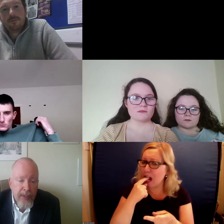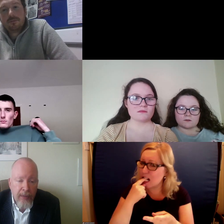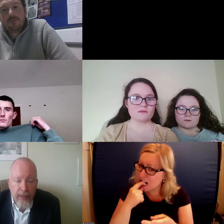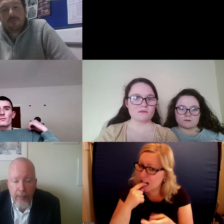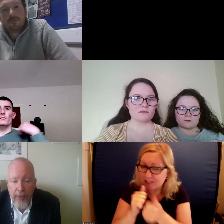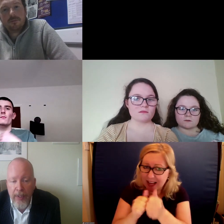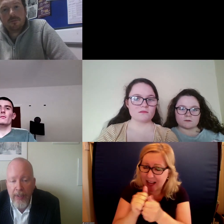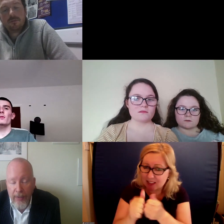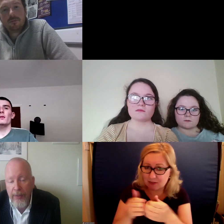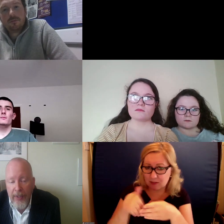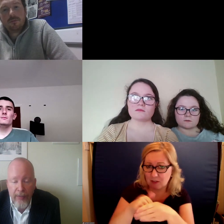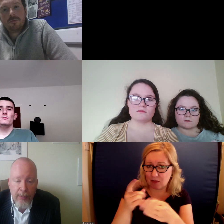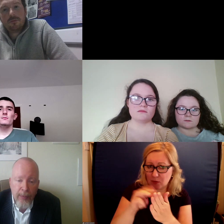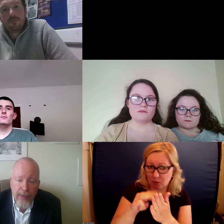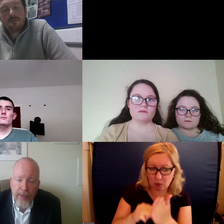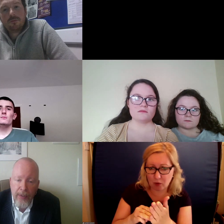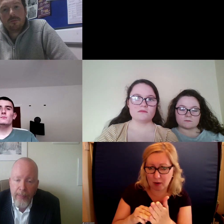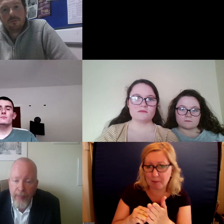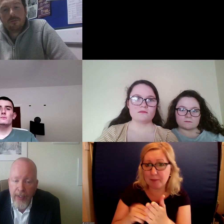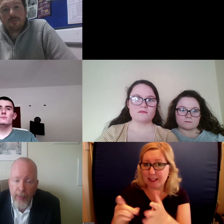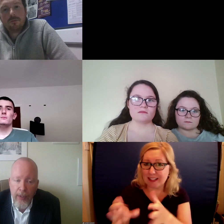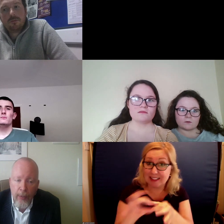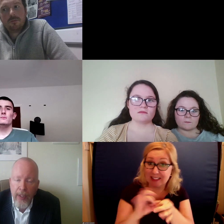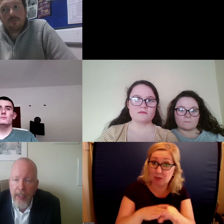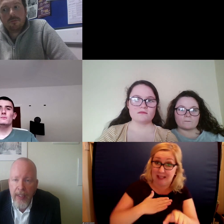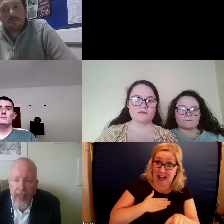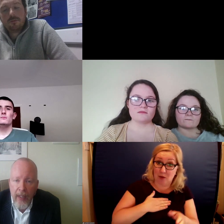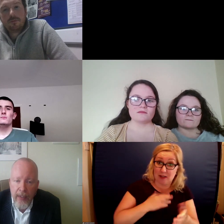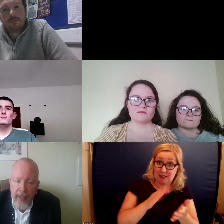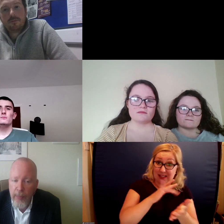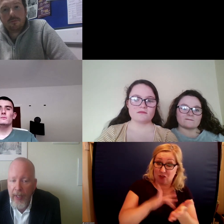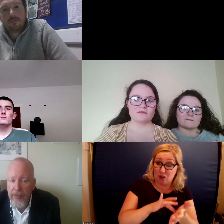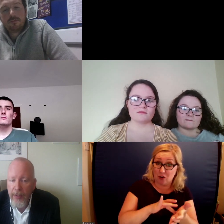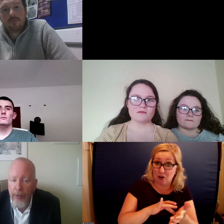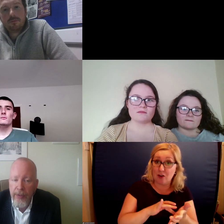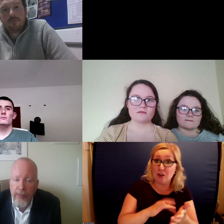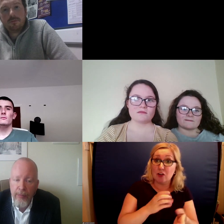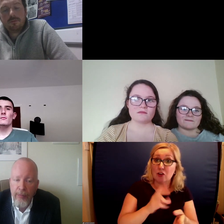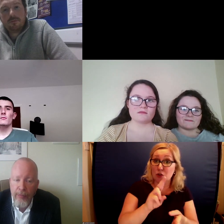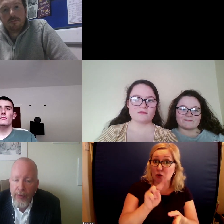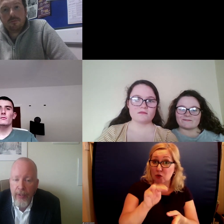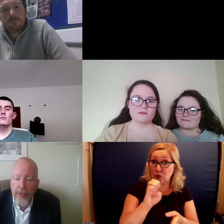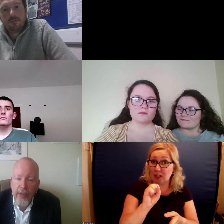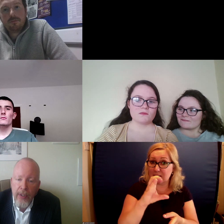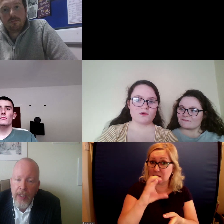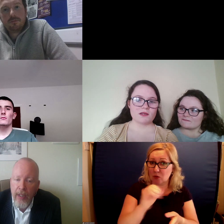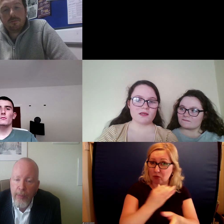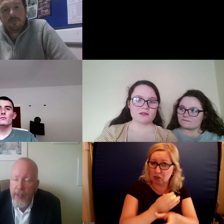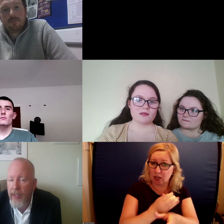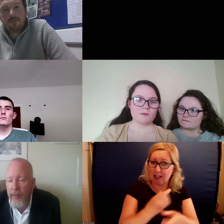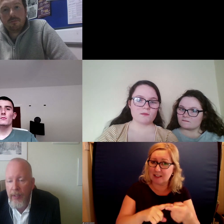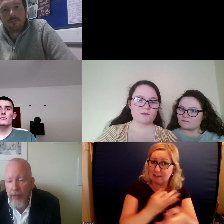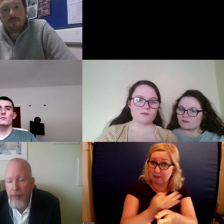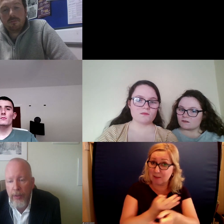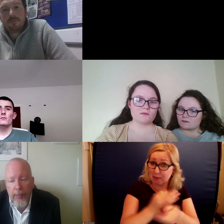at the UNESCO Child and Family Research Center at NUI Galway. And in that capacity, he worked very closely with